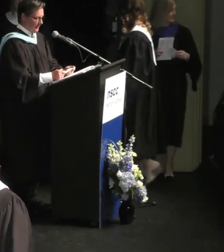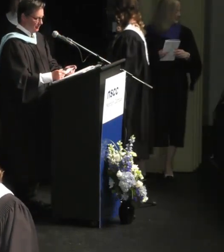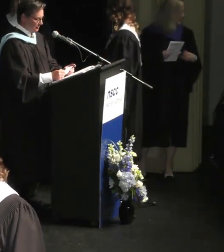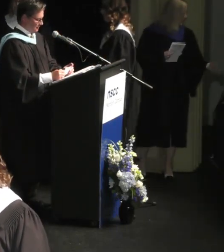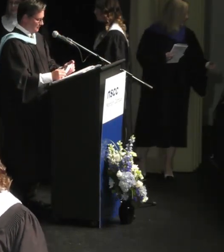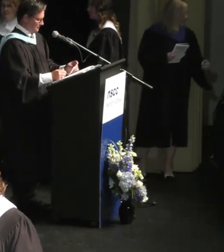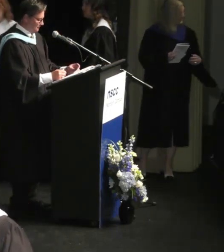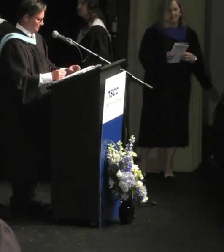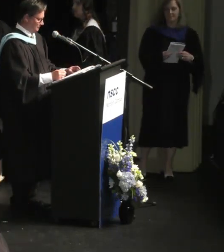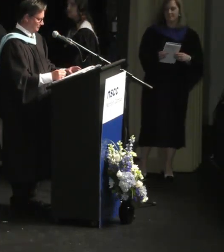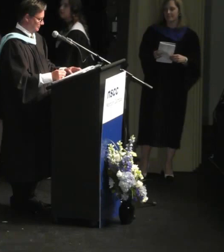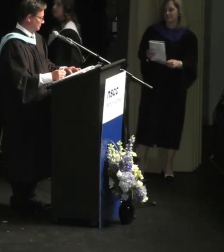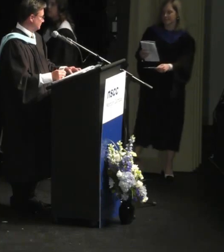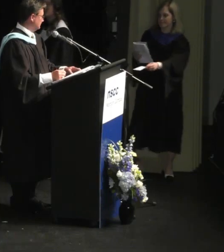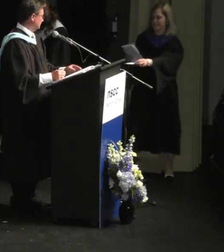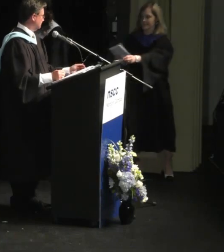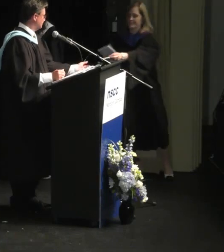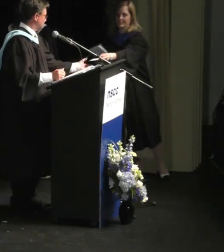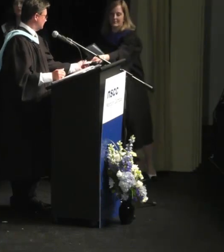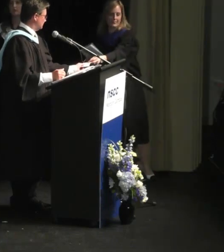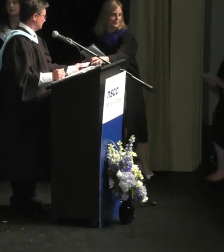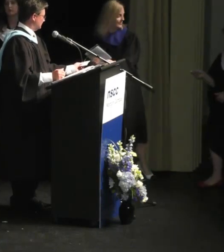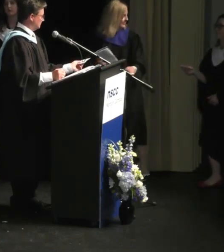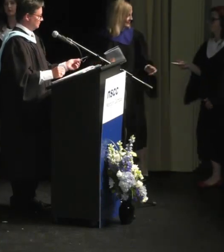Emily Anderson.